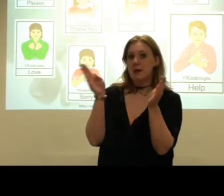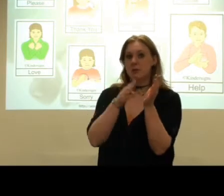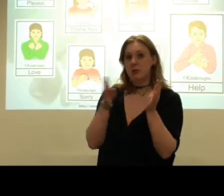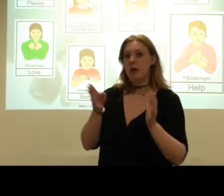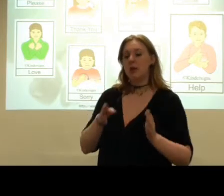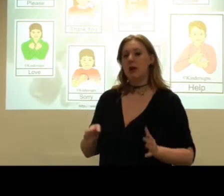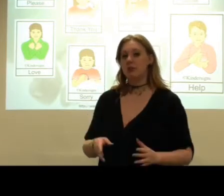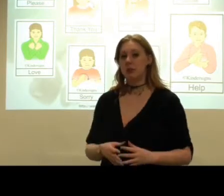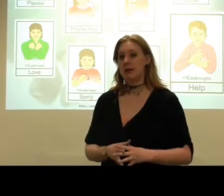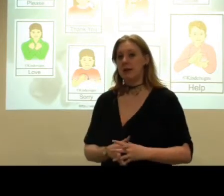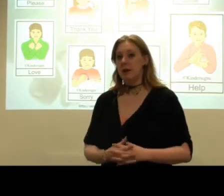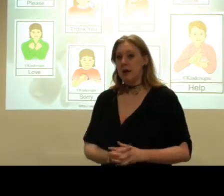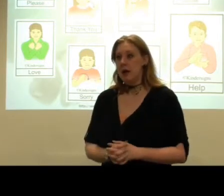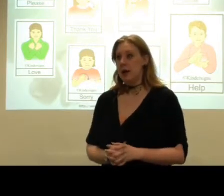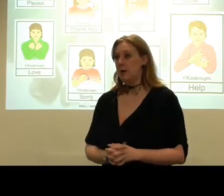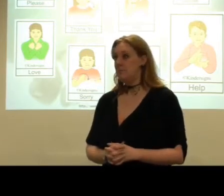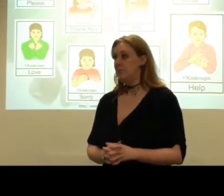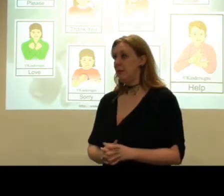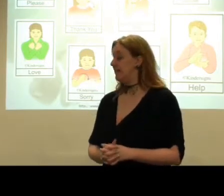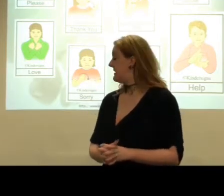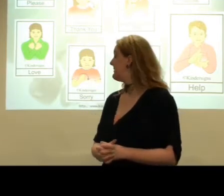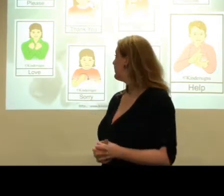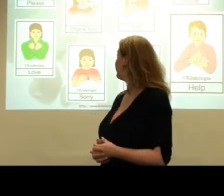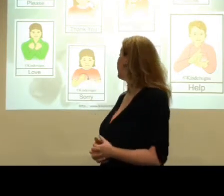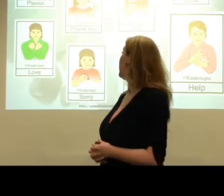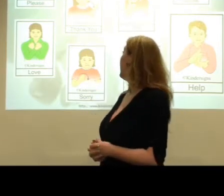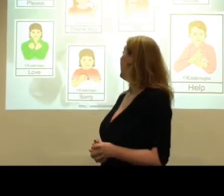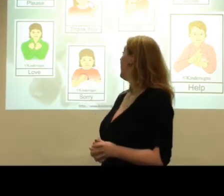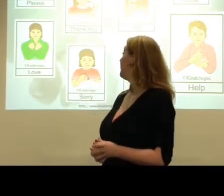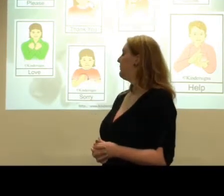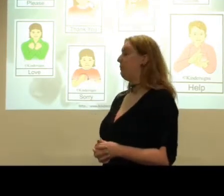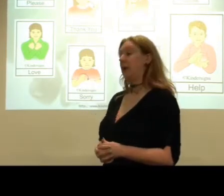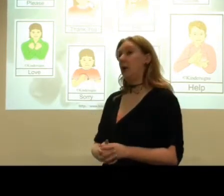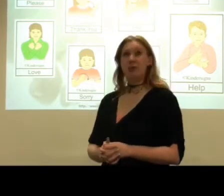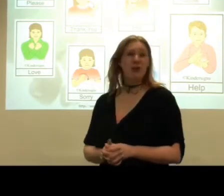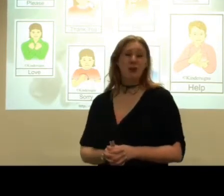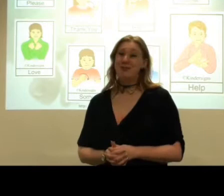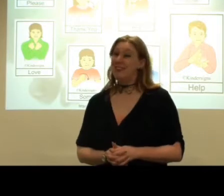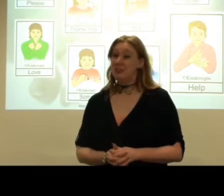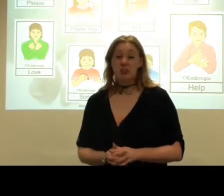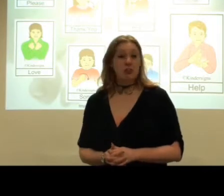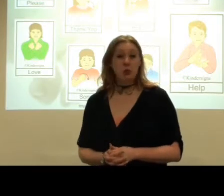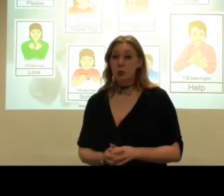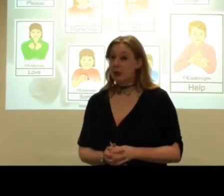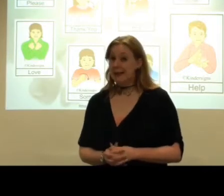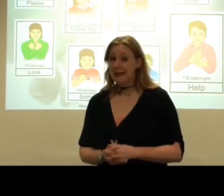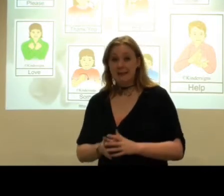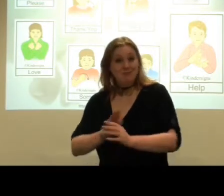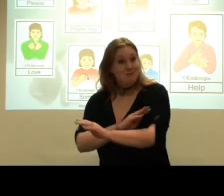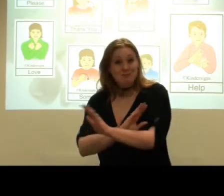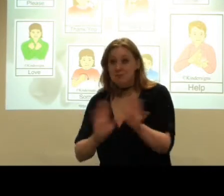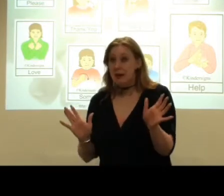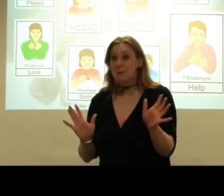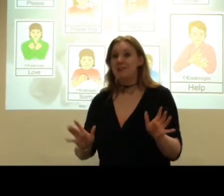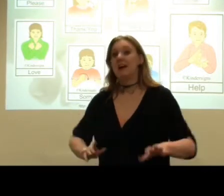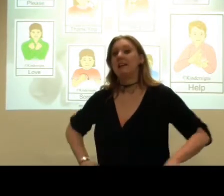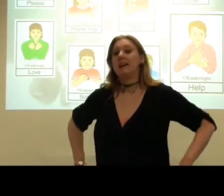it chronologically make sense. But also, even just Googling it, baby sign